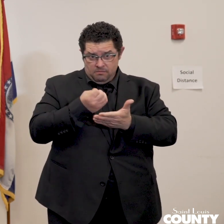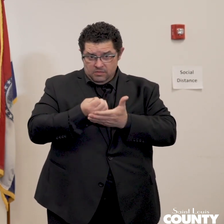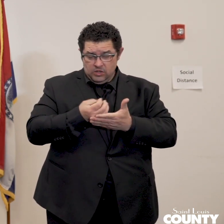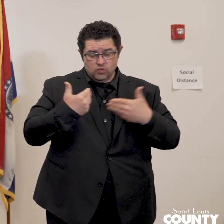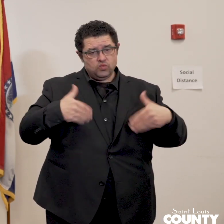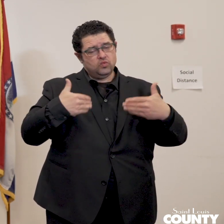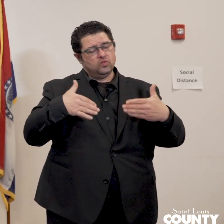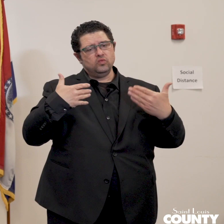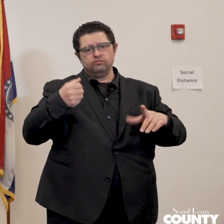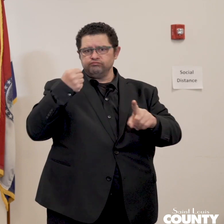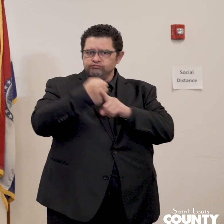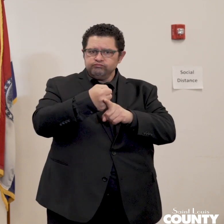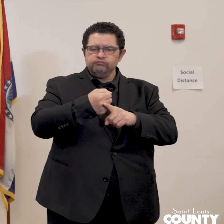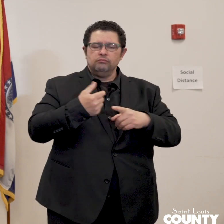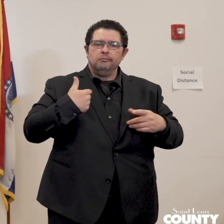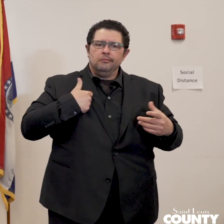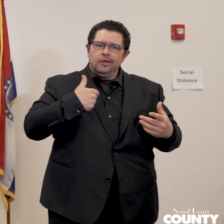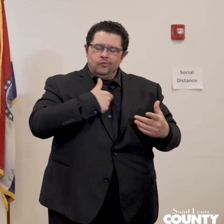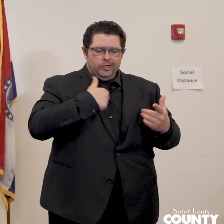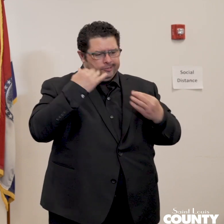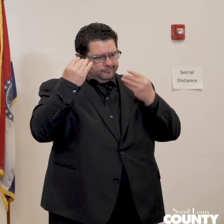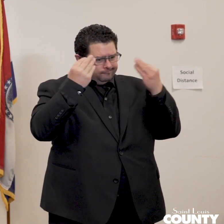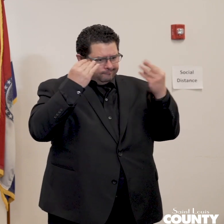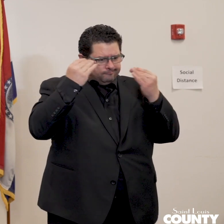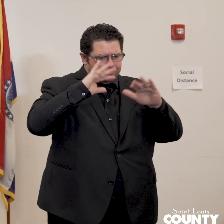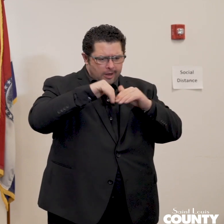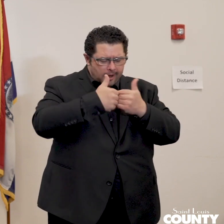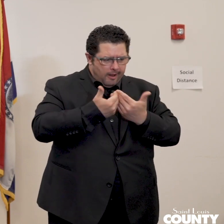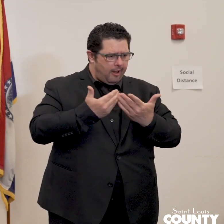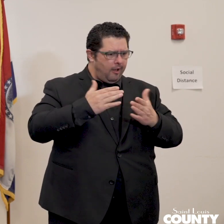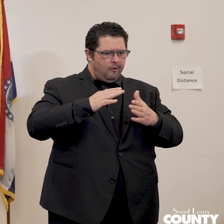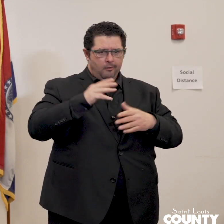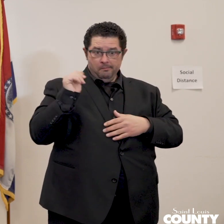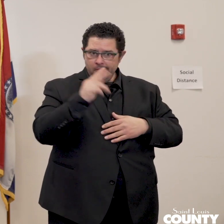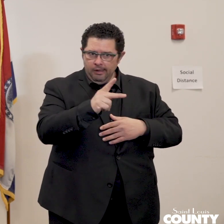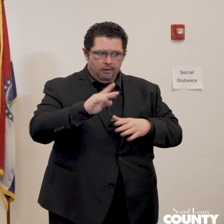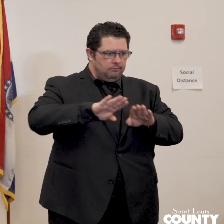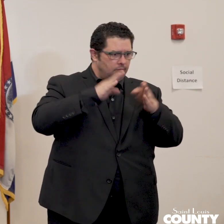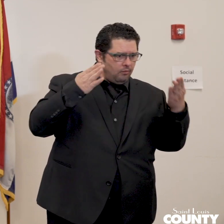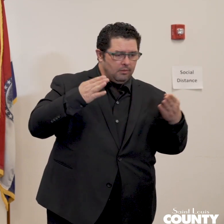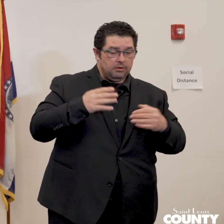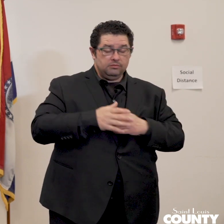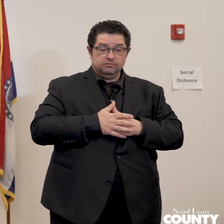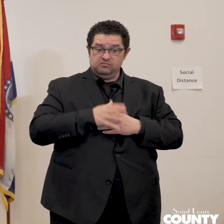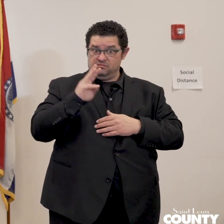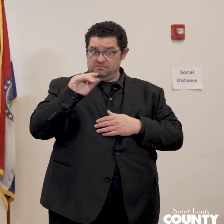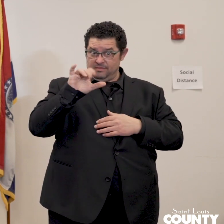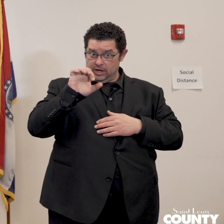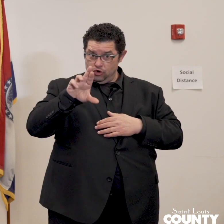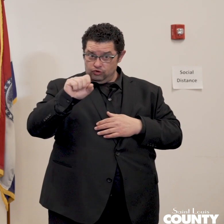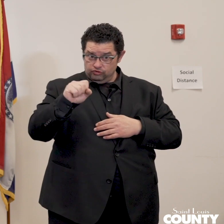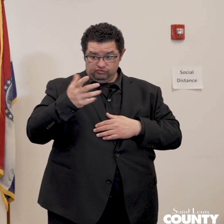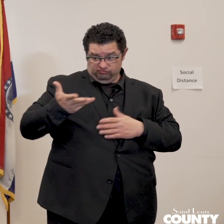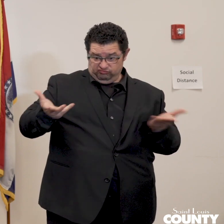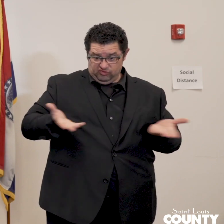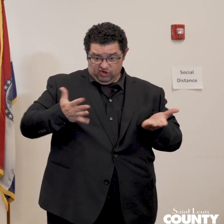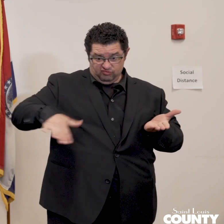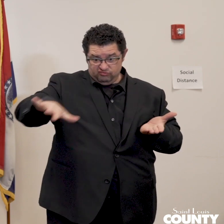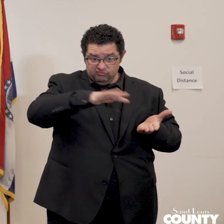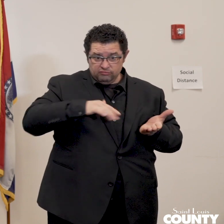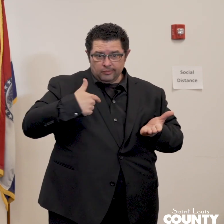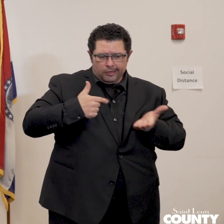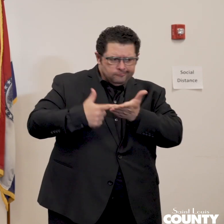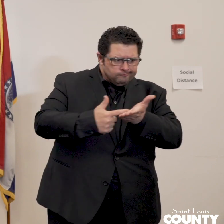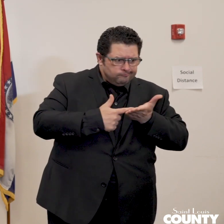like. Mayors across the county are anxious, and I've talked with more than 65 of them on helping to craft a path